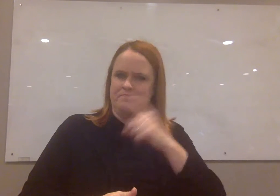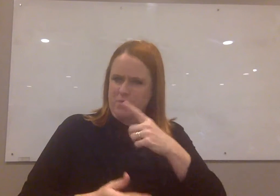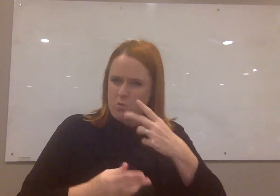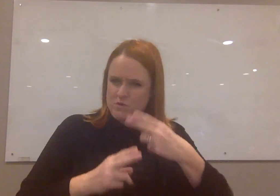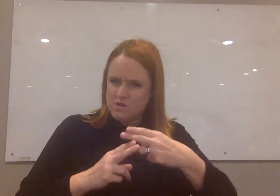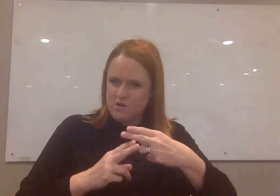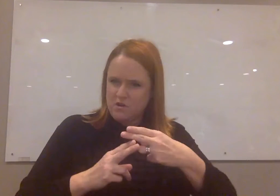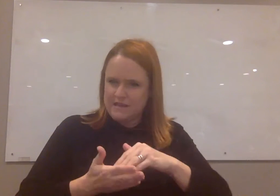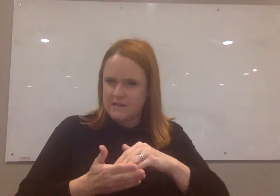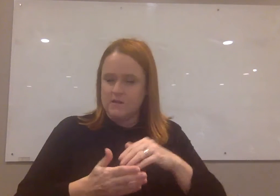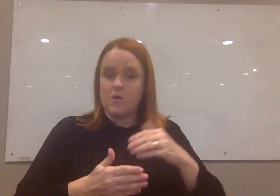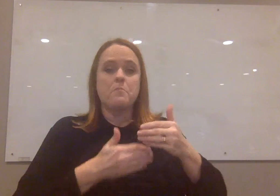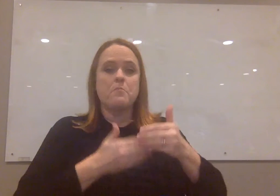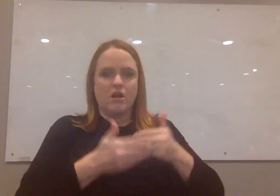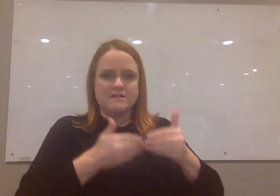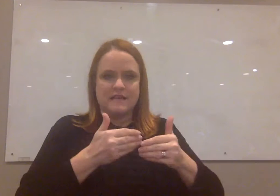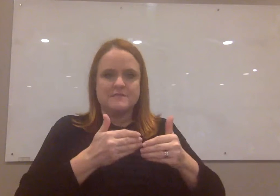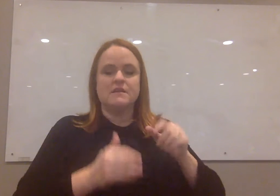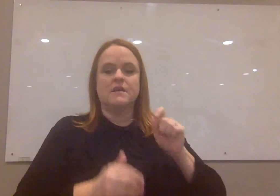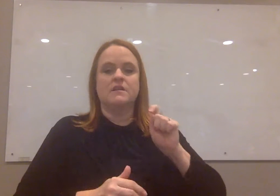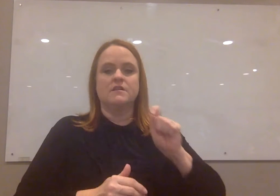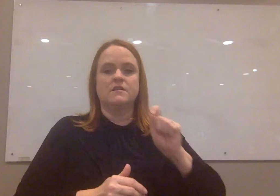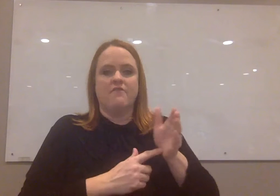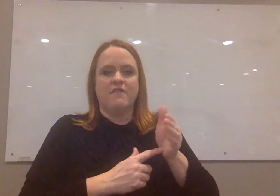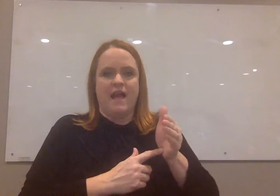Process.flag trap _ exit, true.